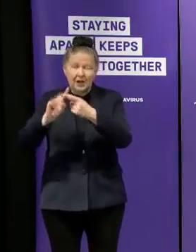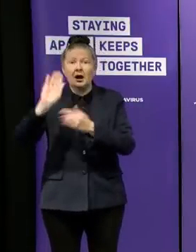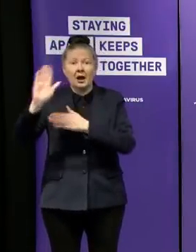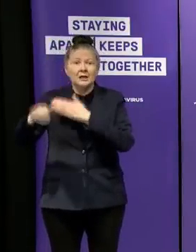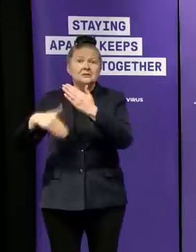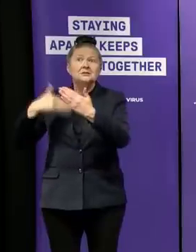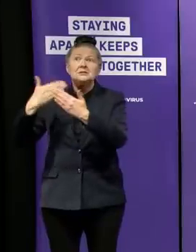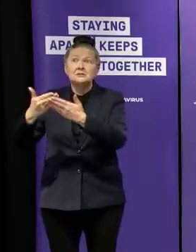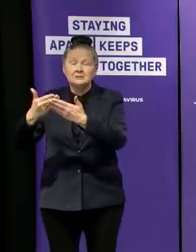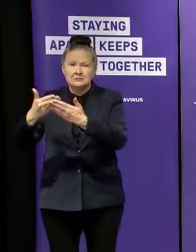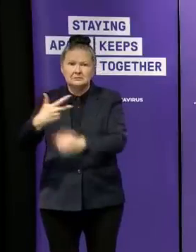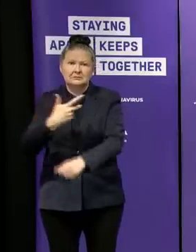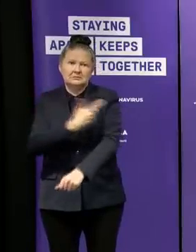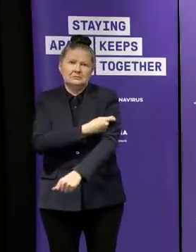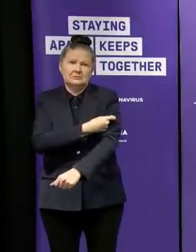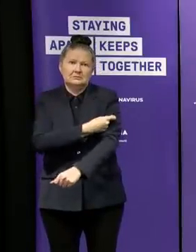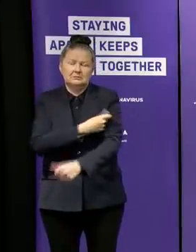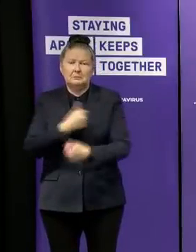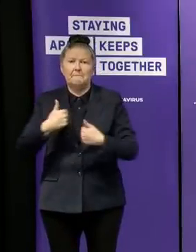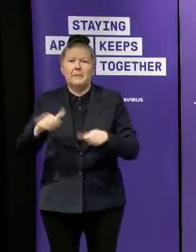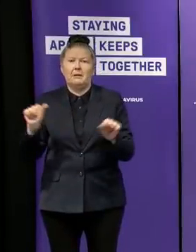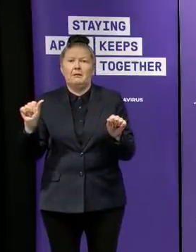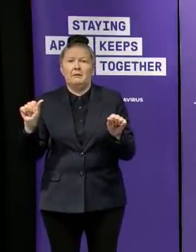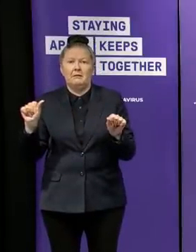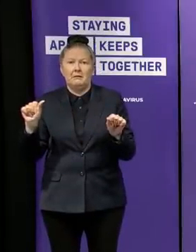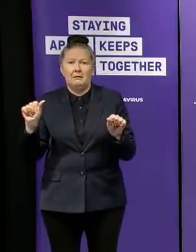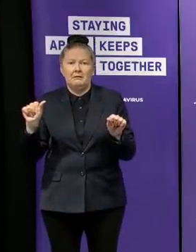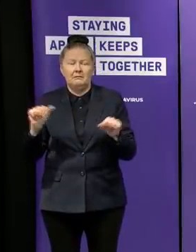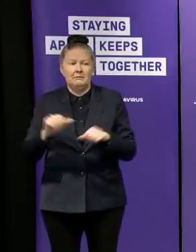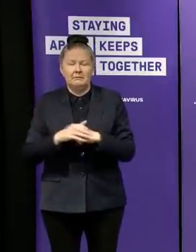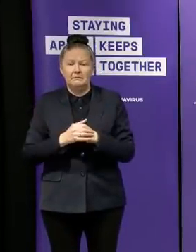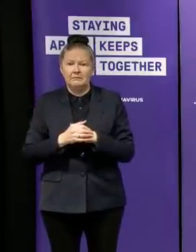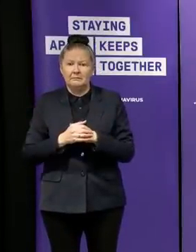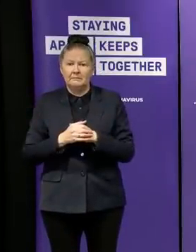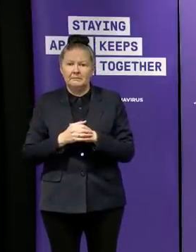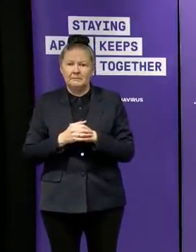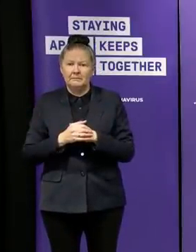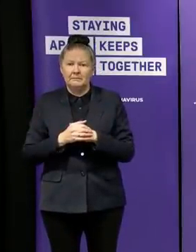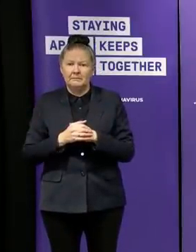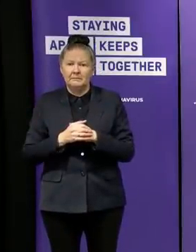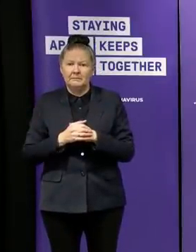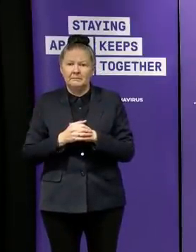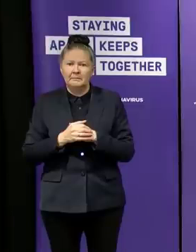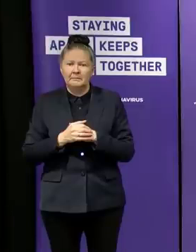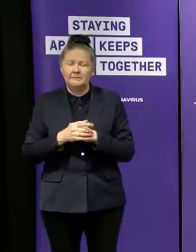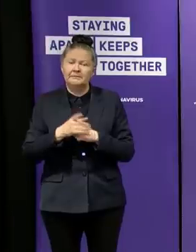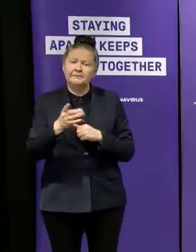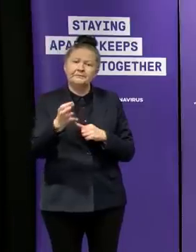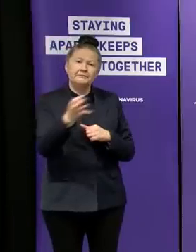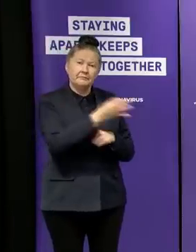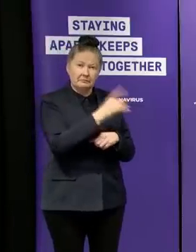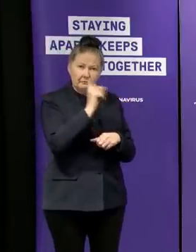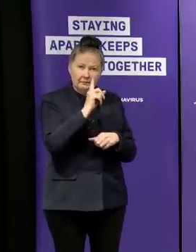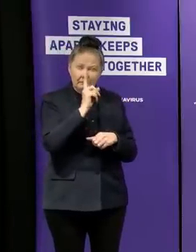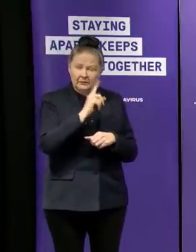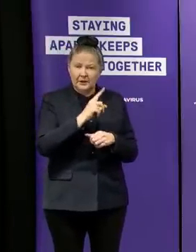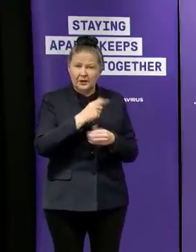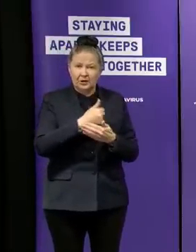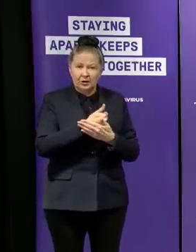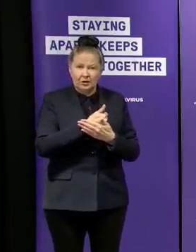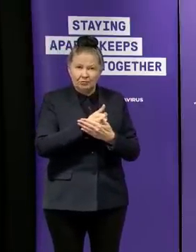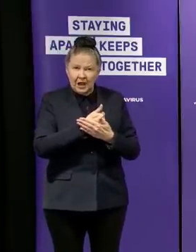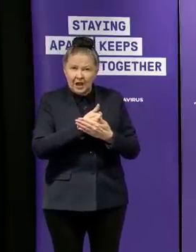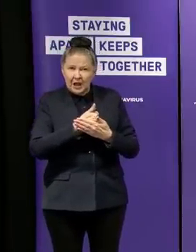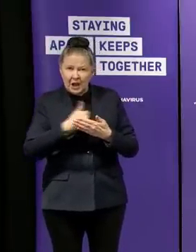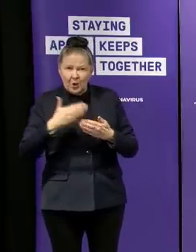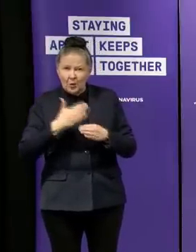to this, and that's when a vaccine's developed, produced and available. I guess testing a worker once a month, though, isn't that regular for those? Are there plans to ramp that up?